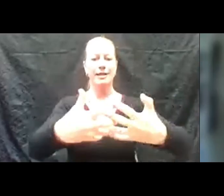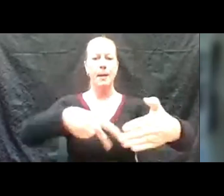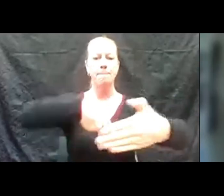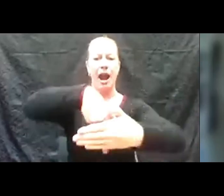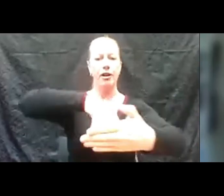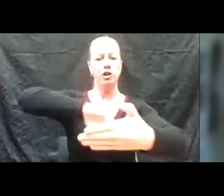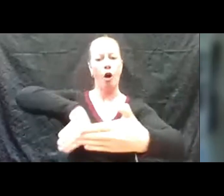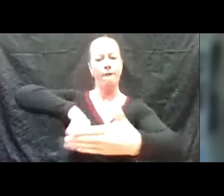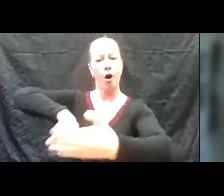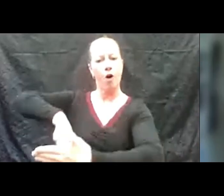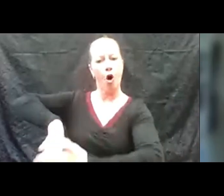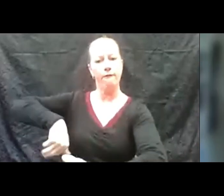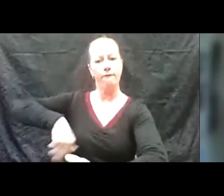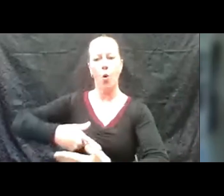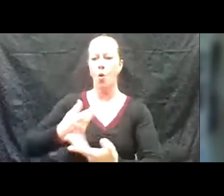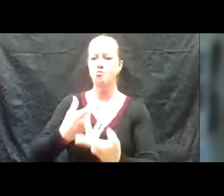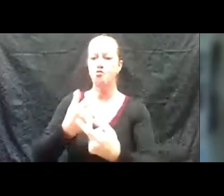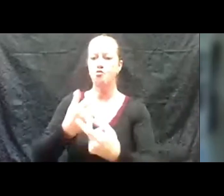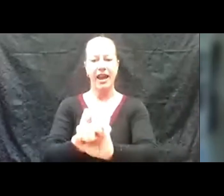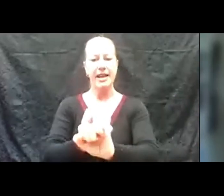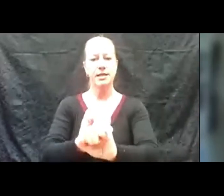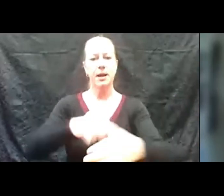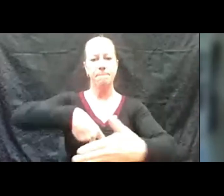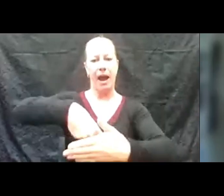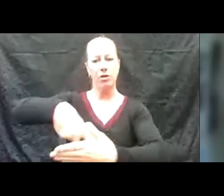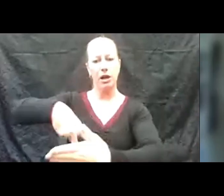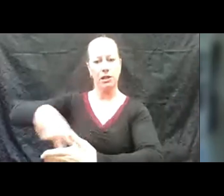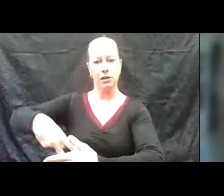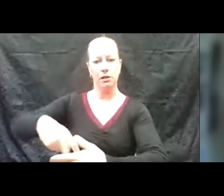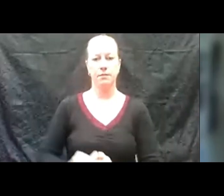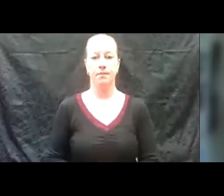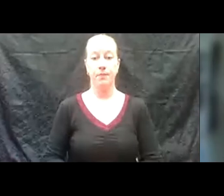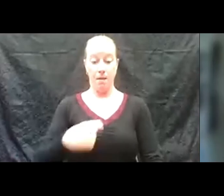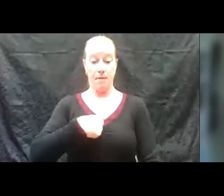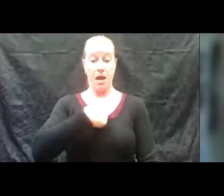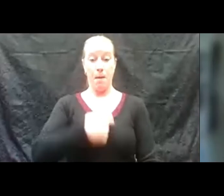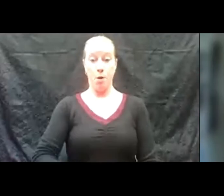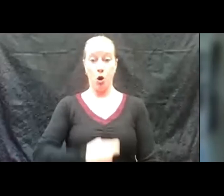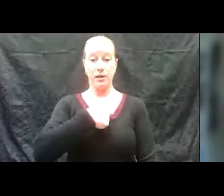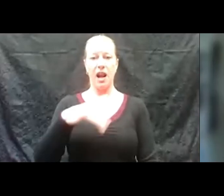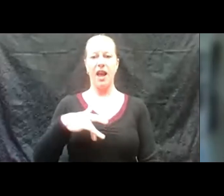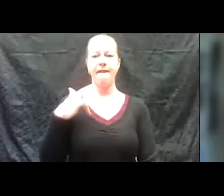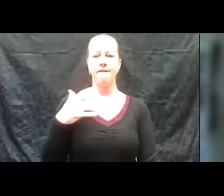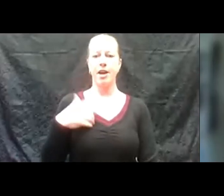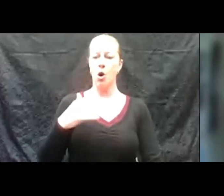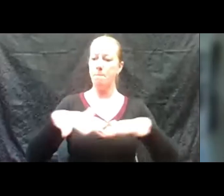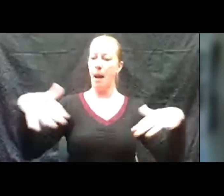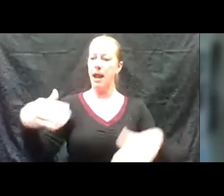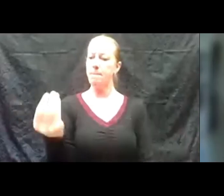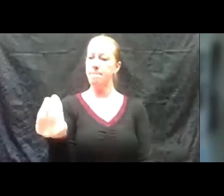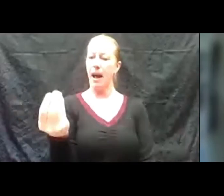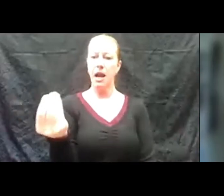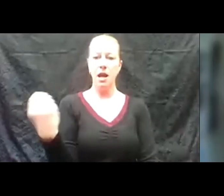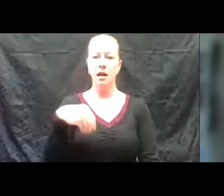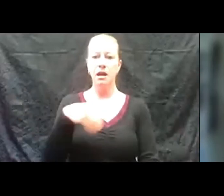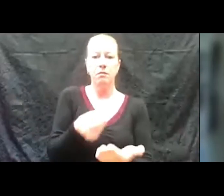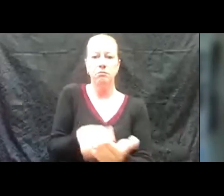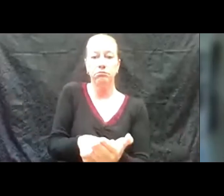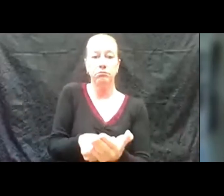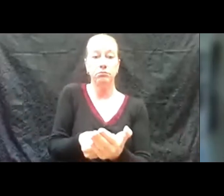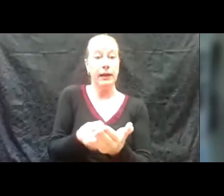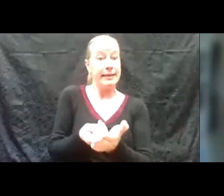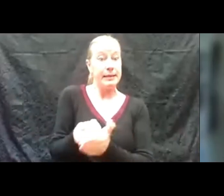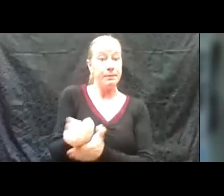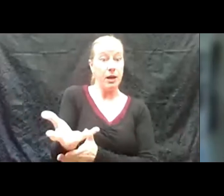them. The other point that I feel personally too, that public money should not be spent